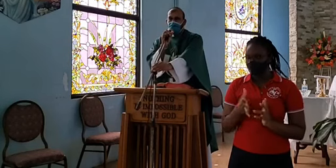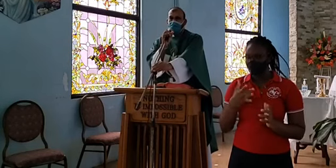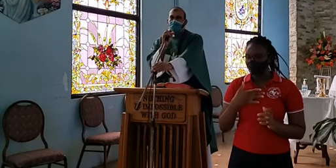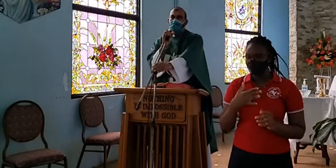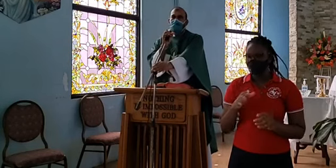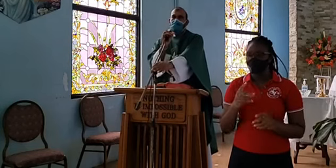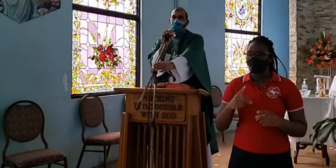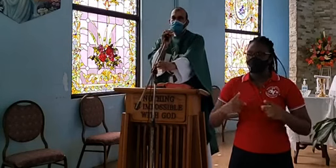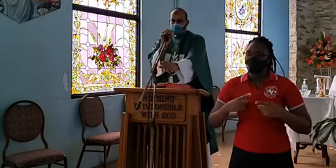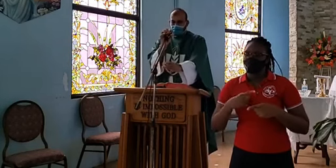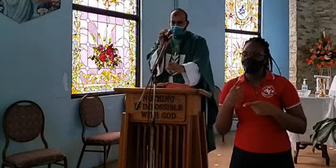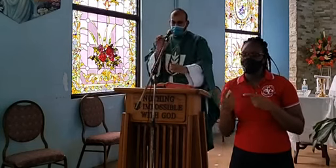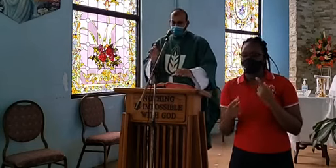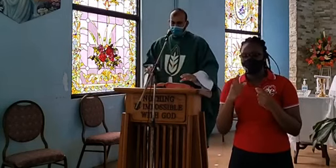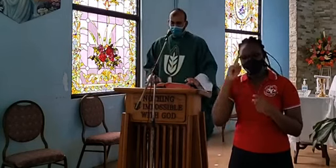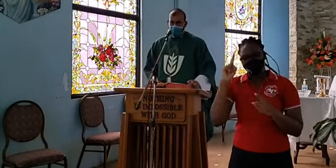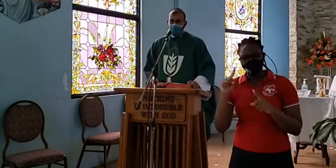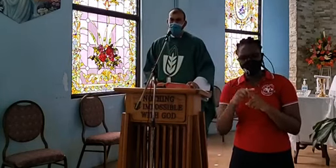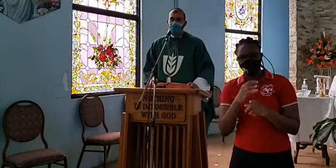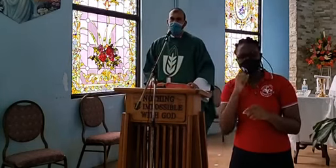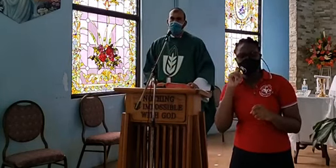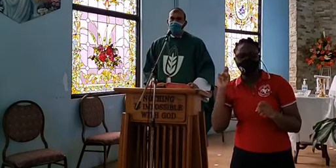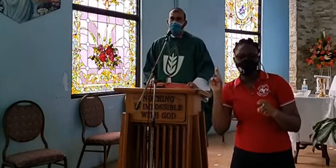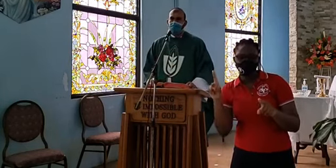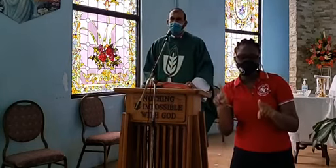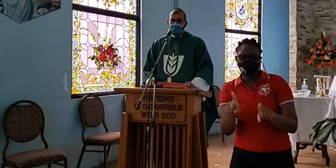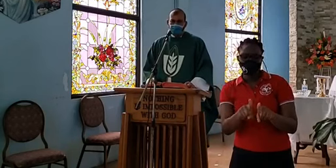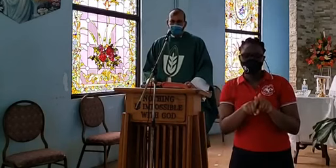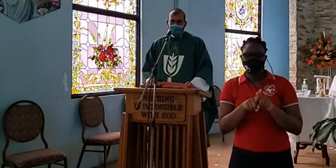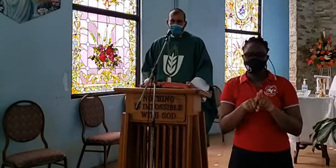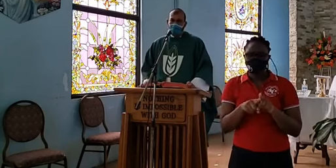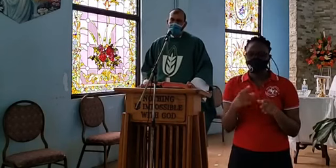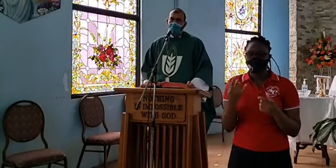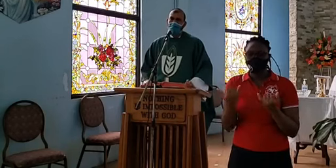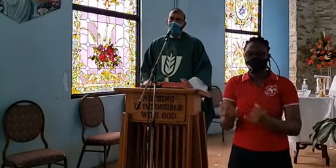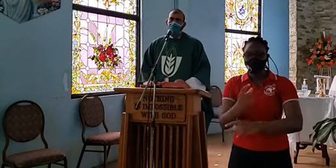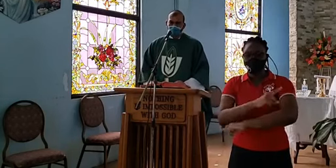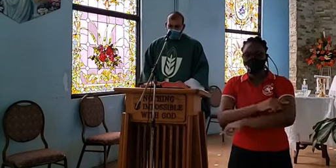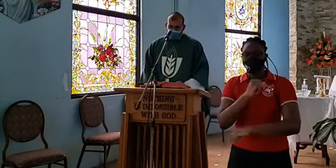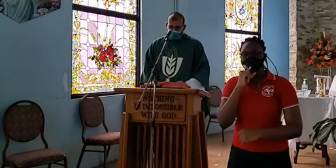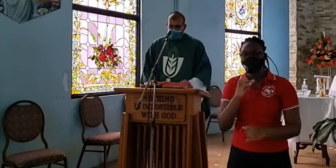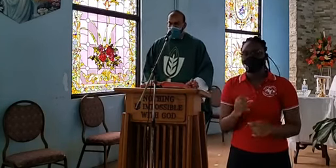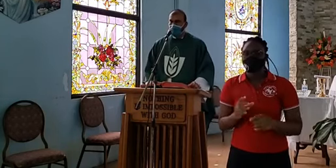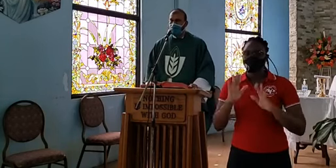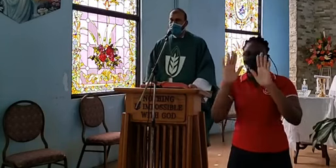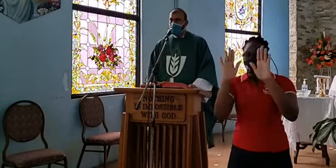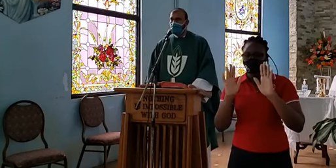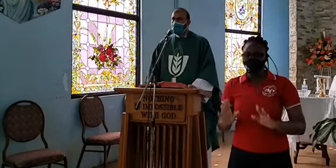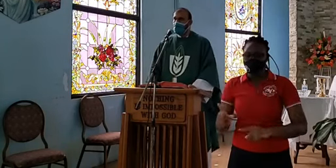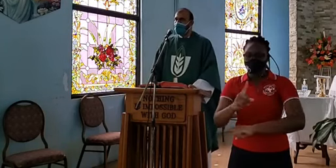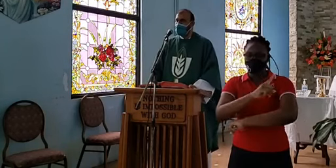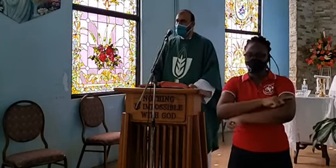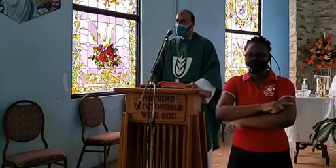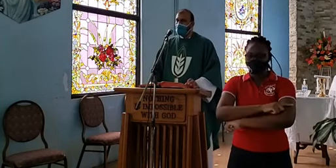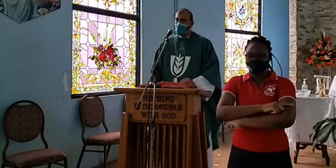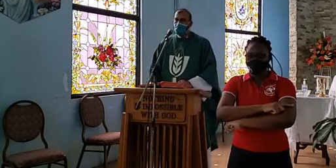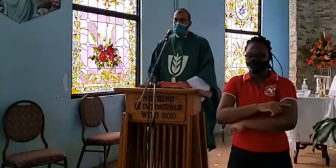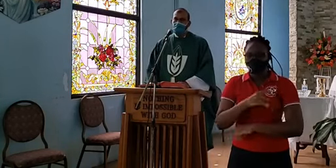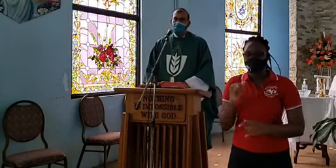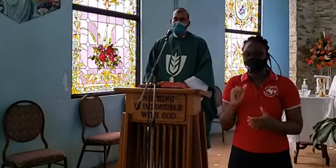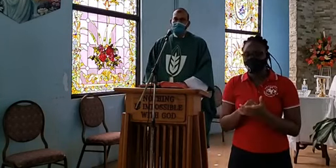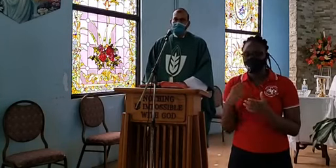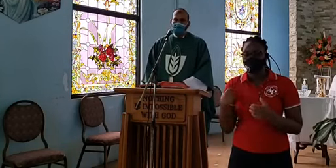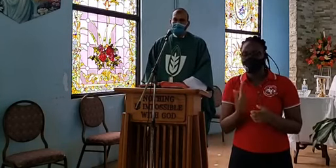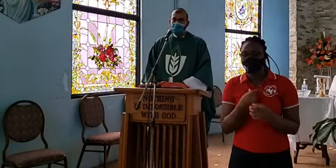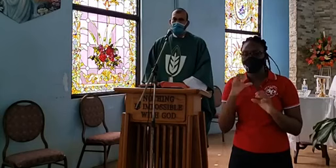My dear brothers and sisters, today is a wonderful day that